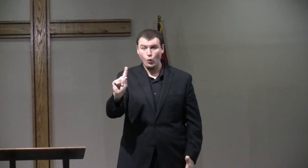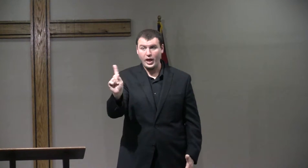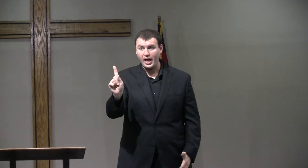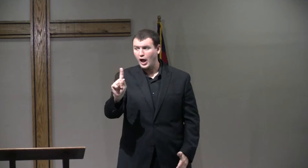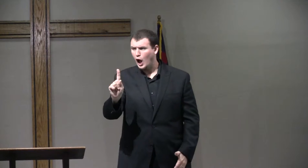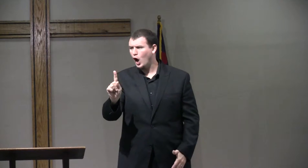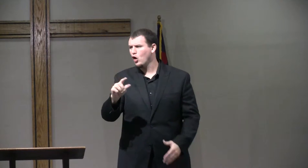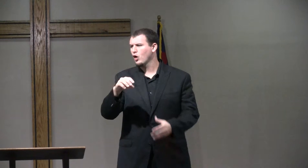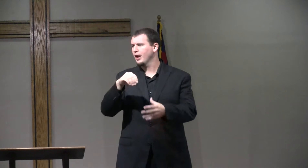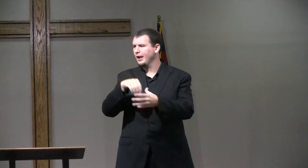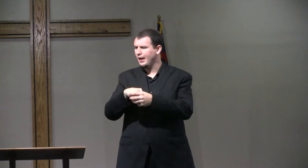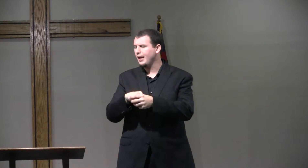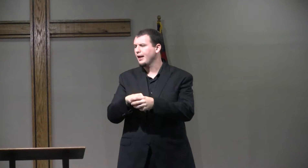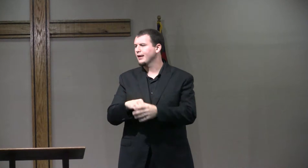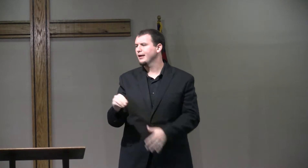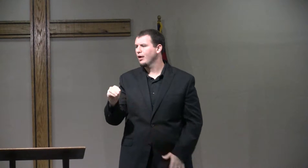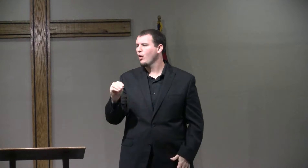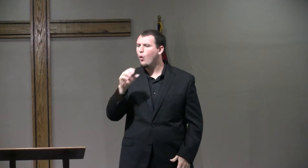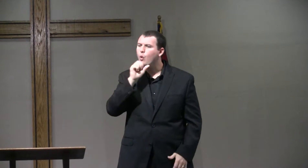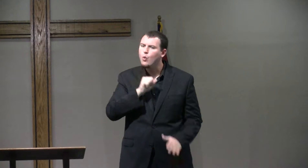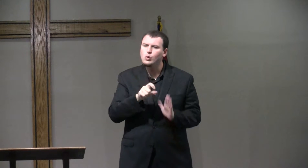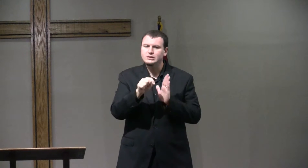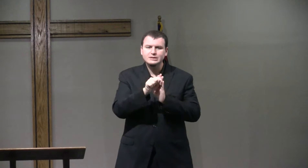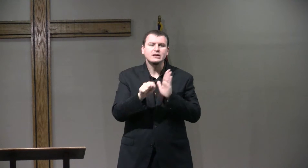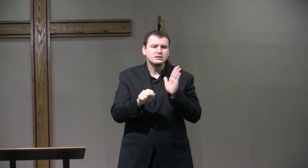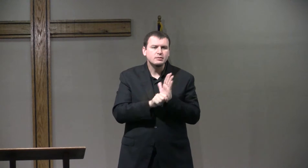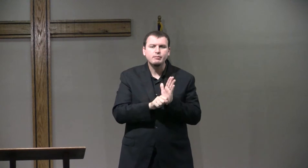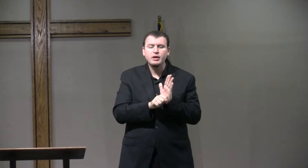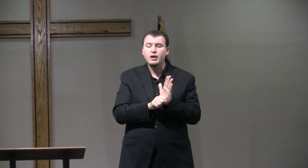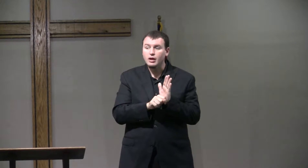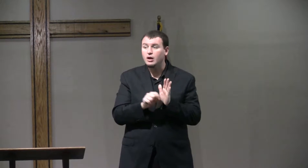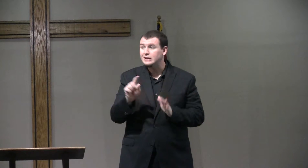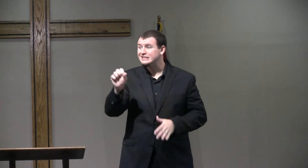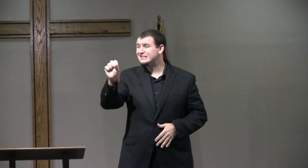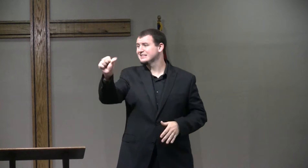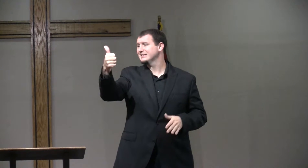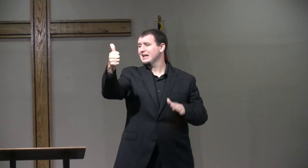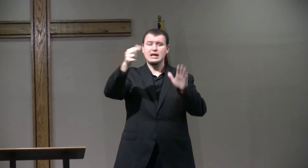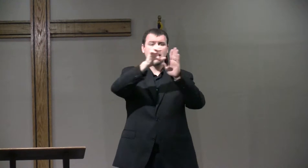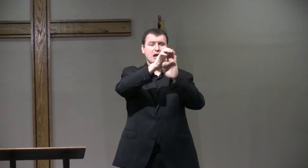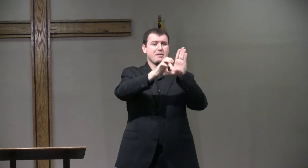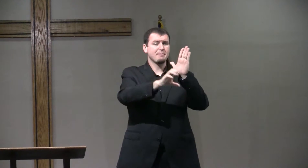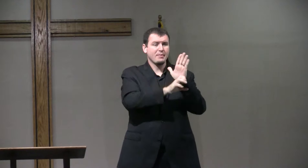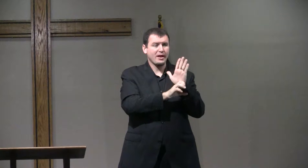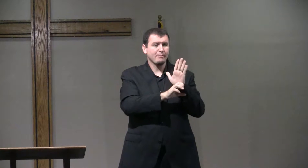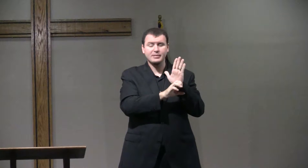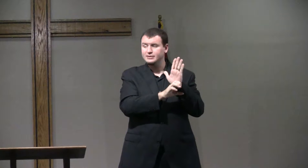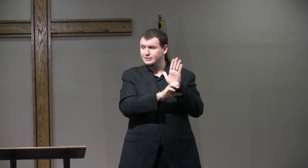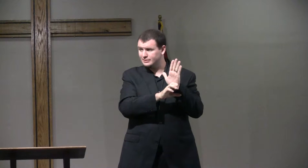long ago, thou shalt not kill. Where do we find that? In the Old Testament,